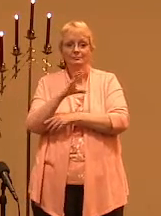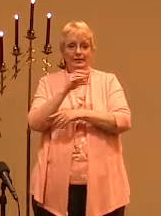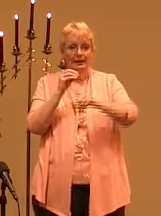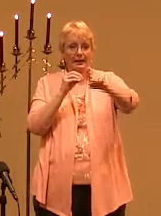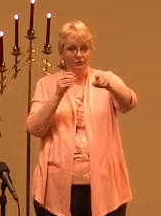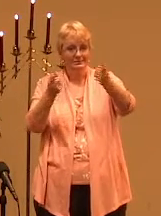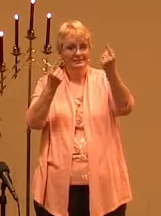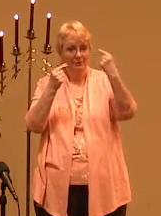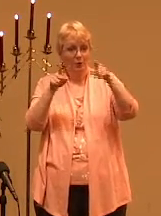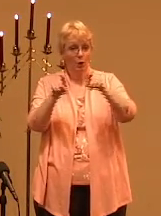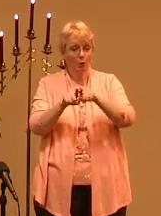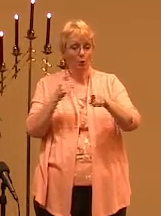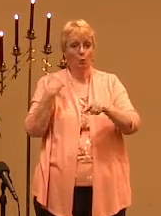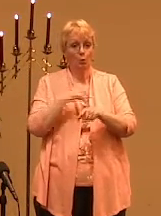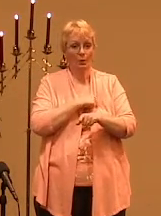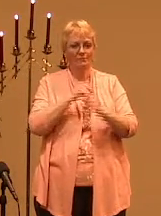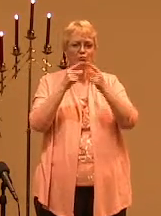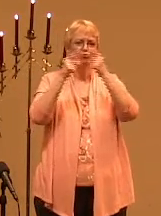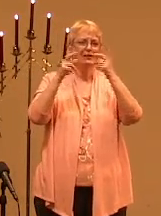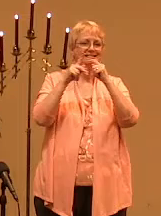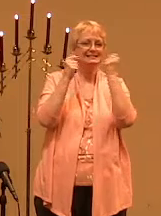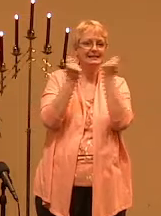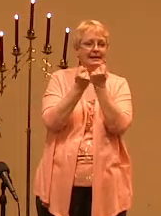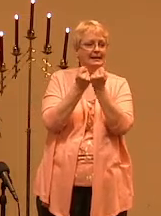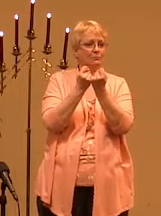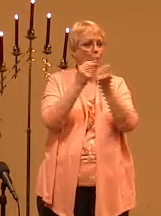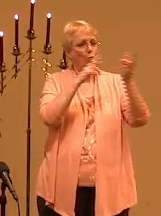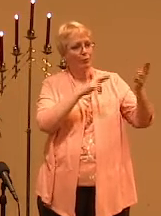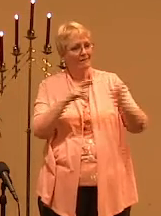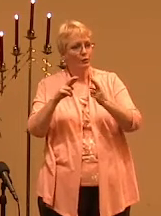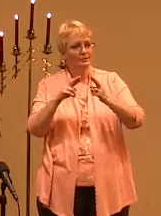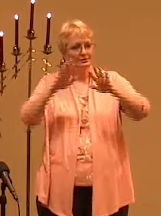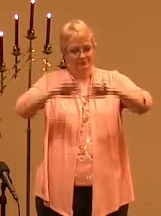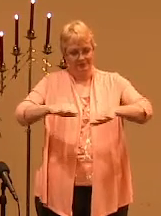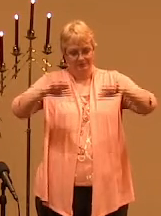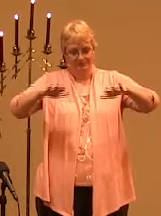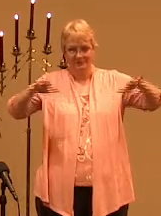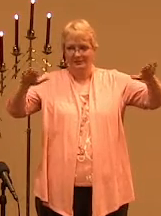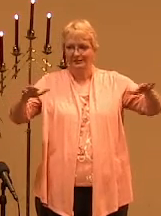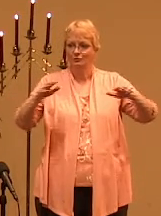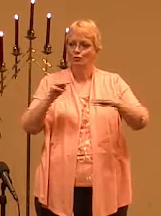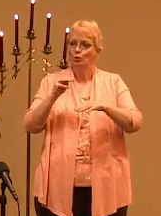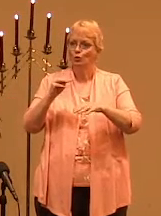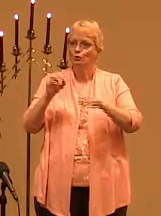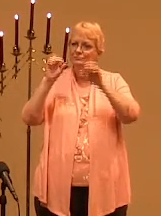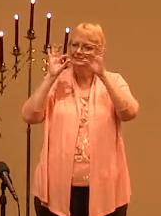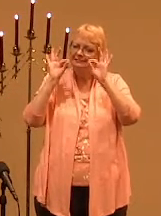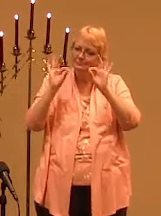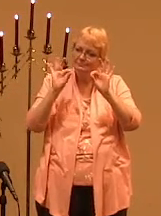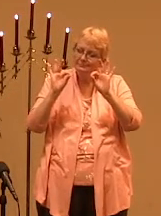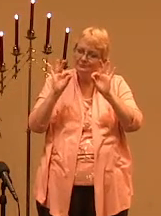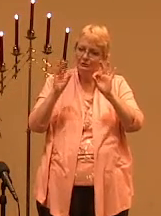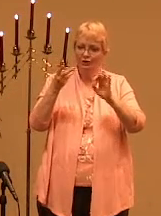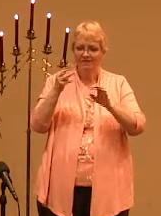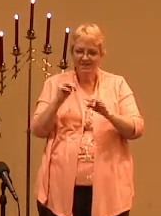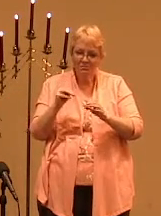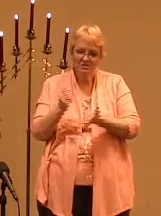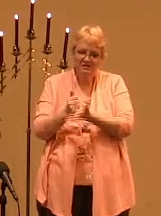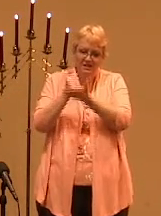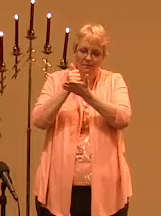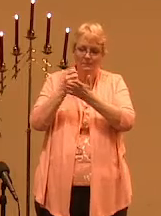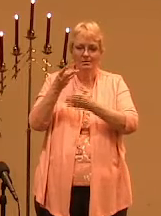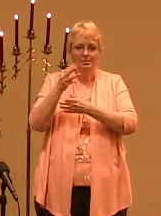too. We're gonna have a great team ready for these kids, and we're excited to minister with them and to them